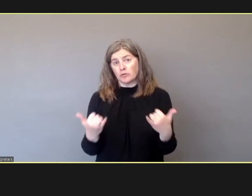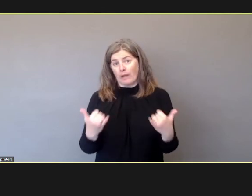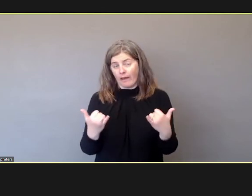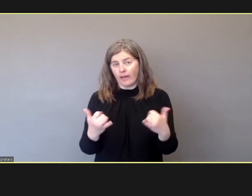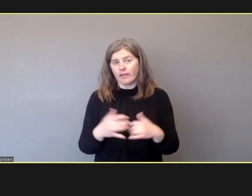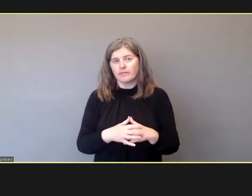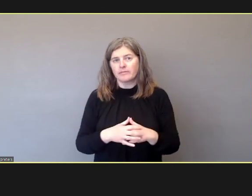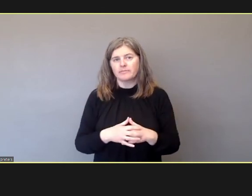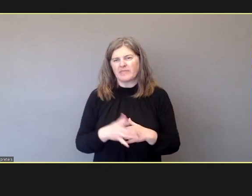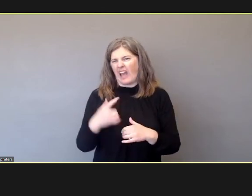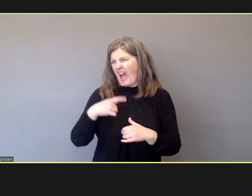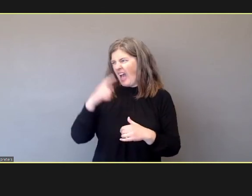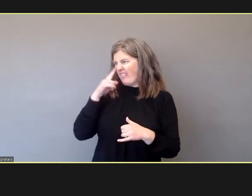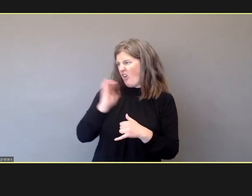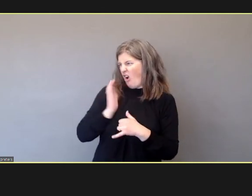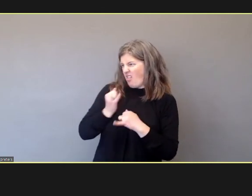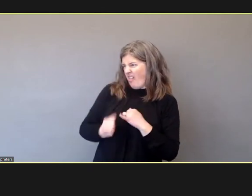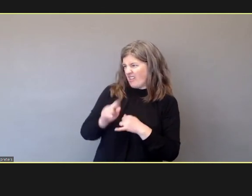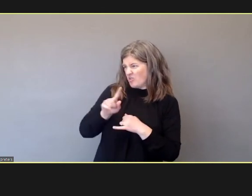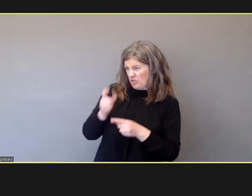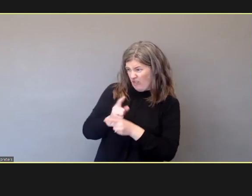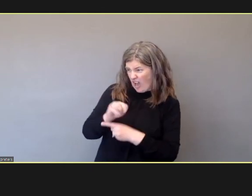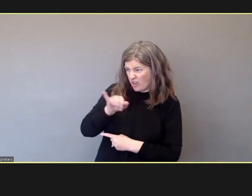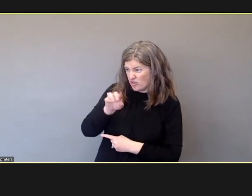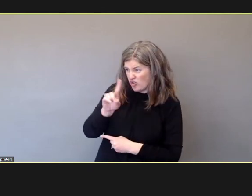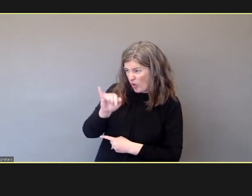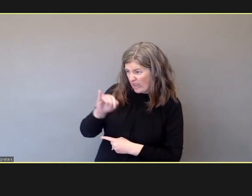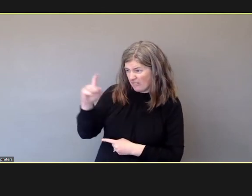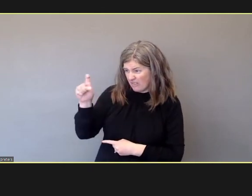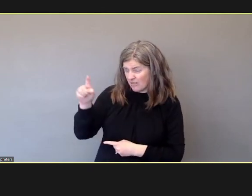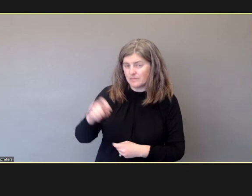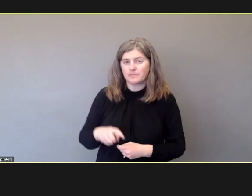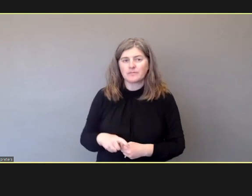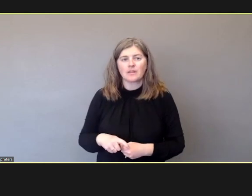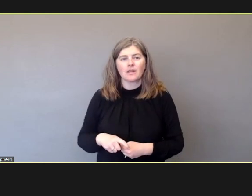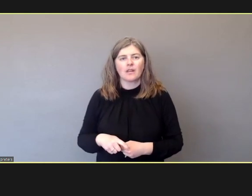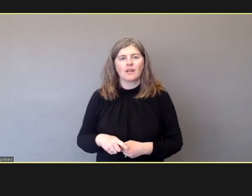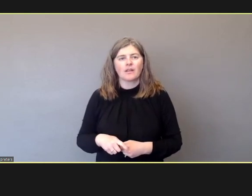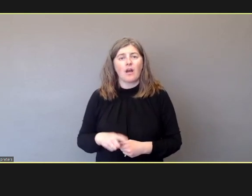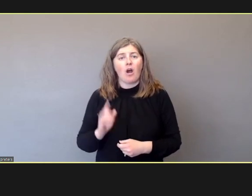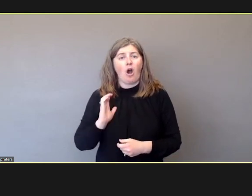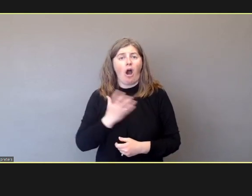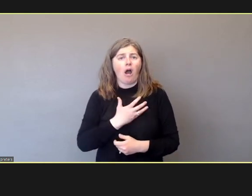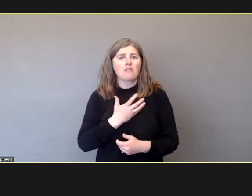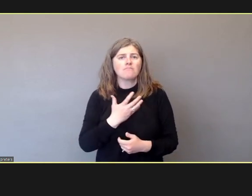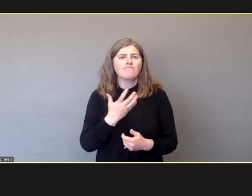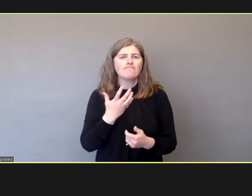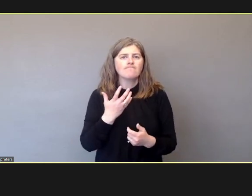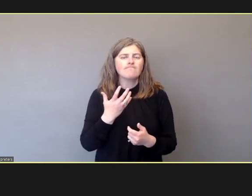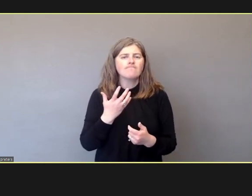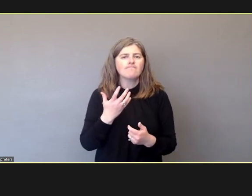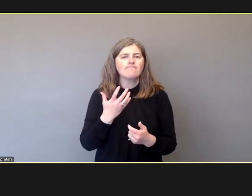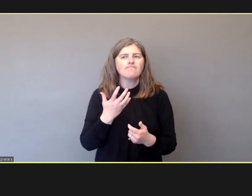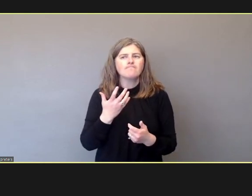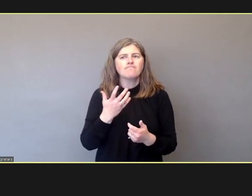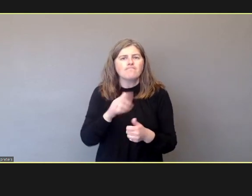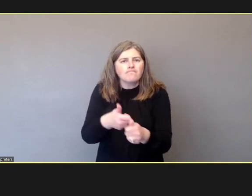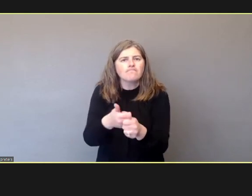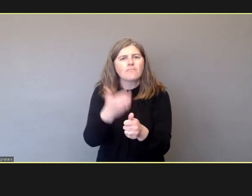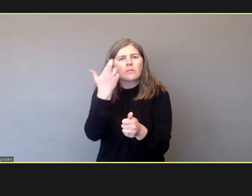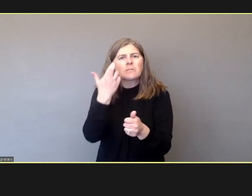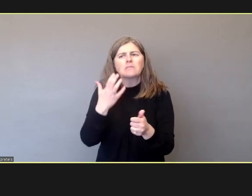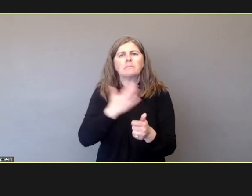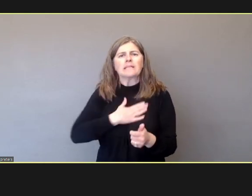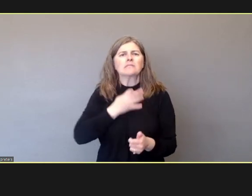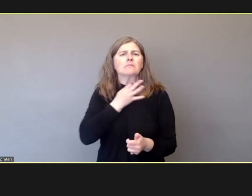off, Jody, because I think this is our last question. I think that preference that we could all have for being curious as to other people's point of